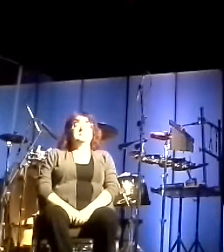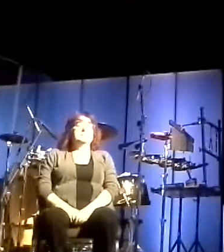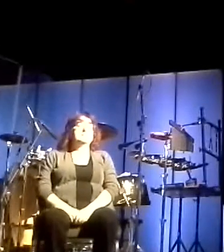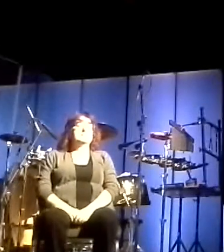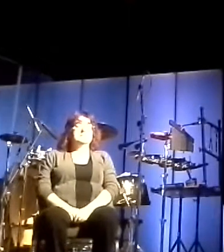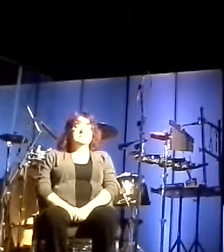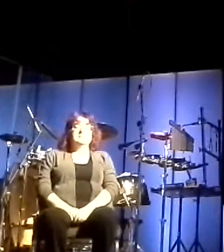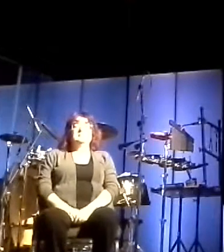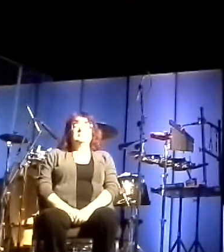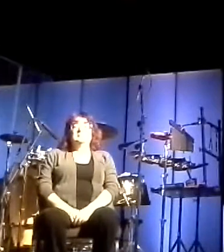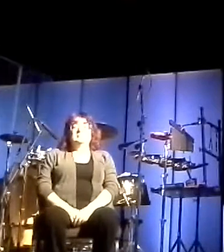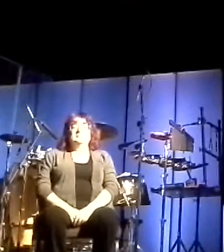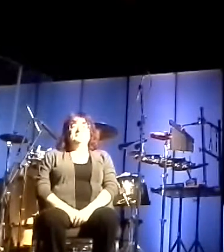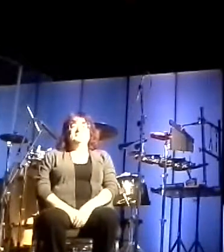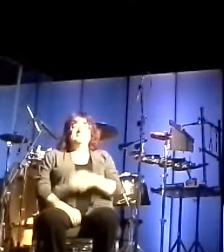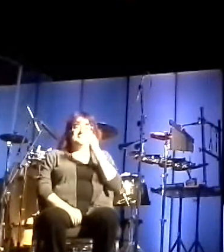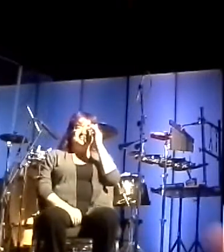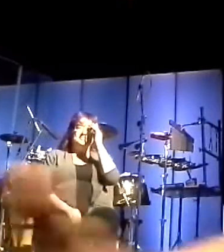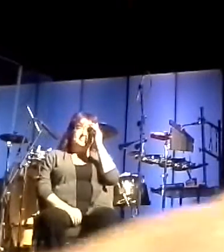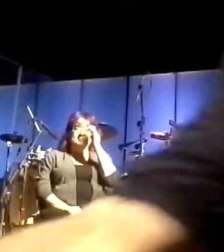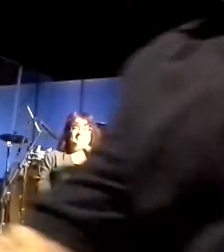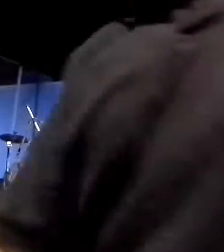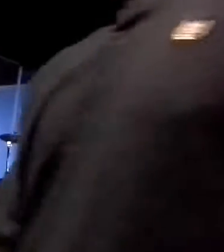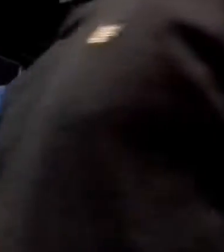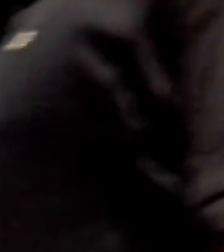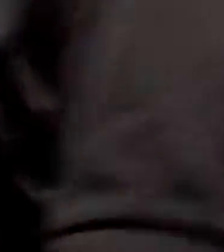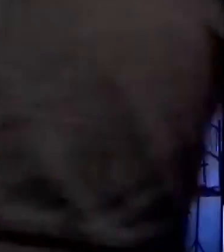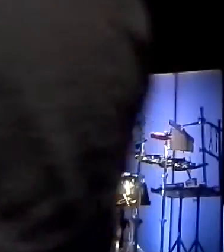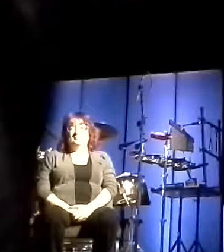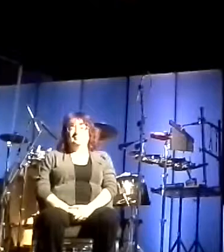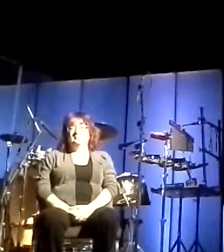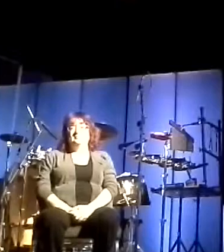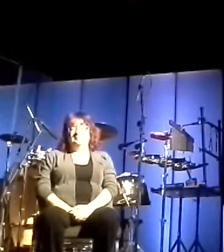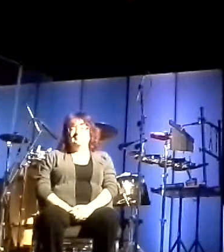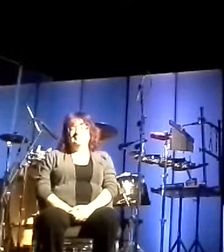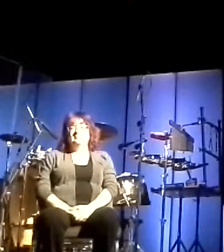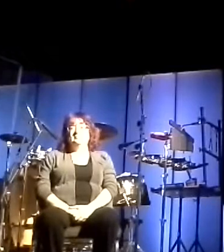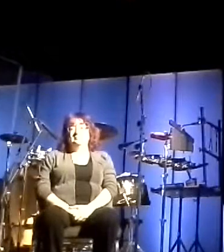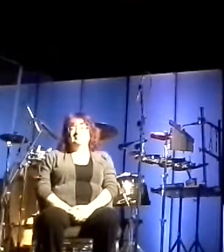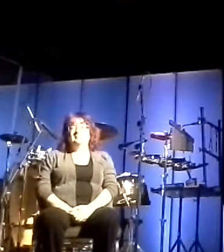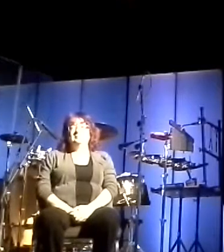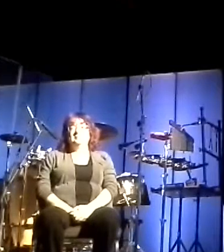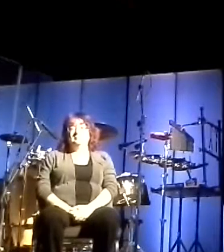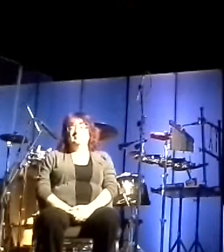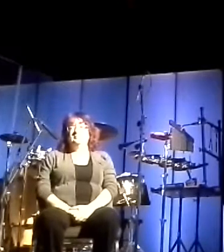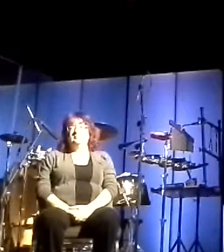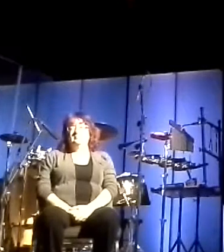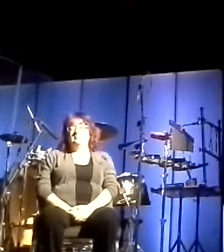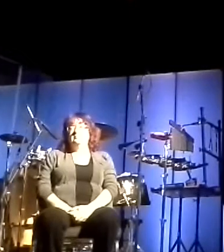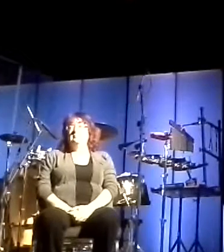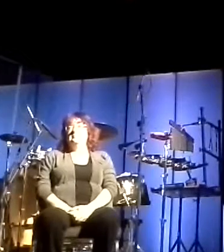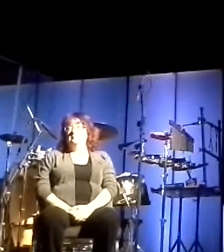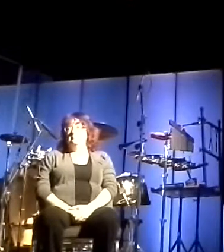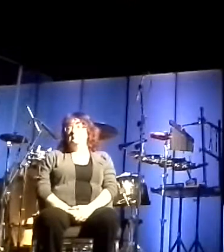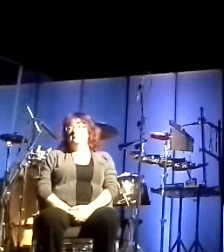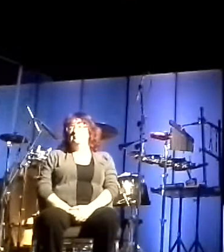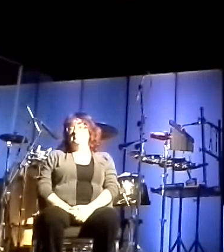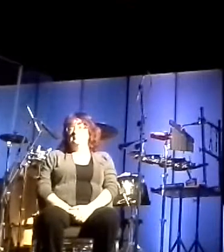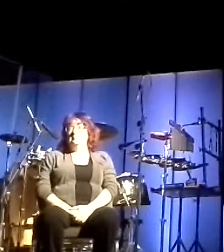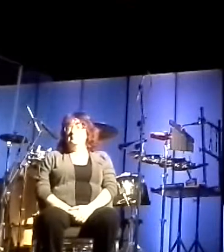Well. No.